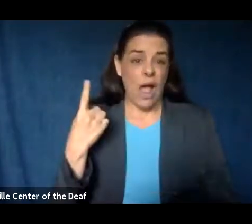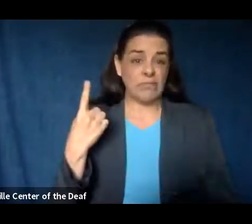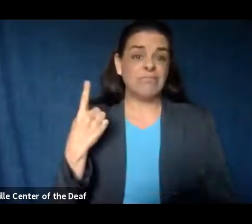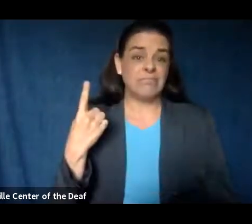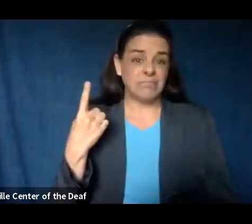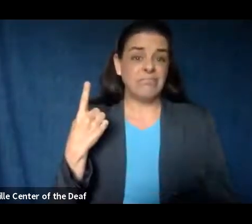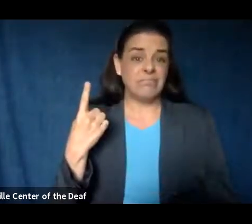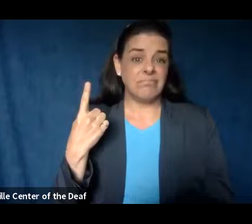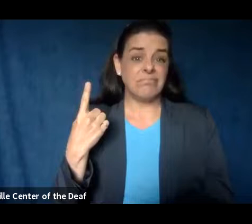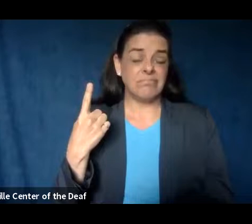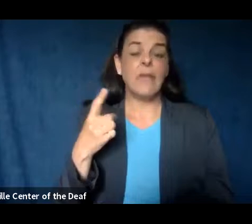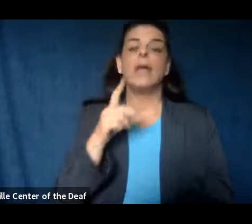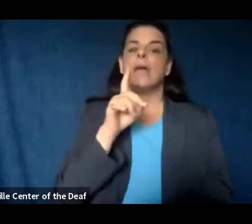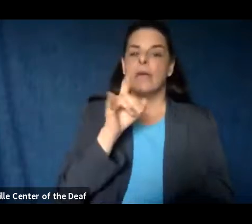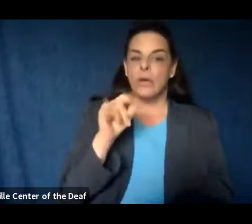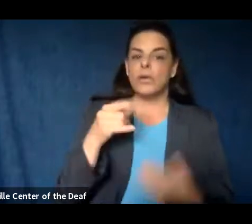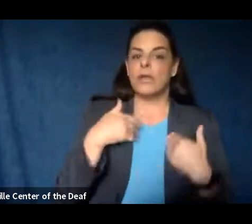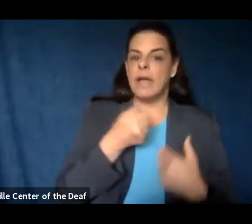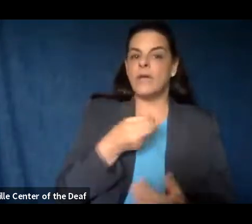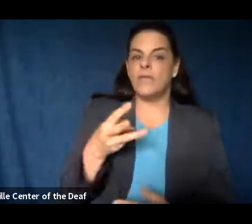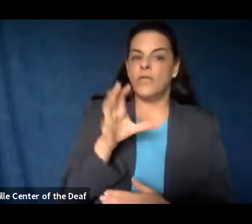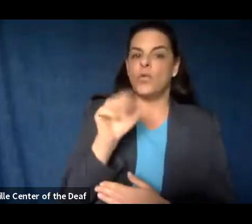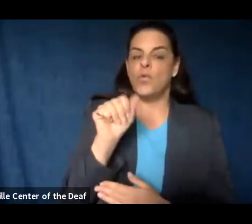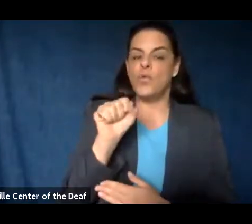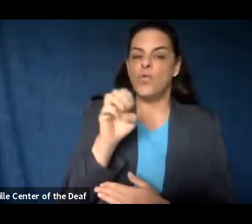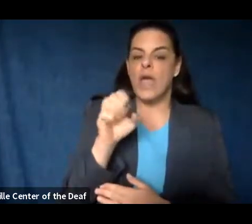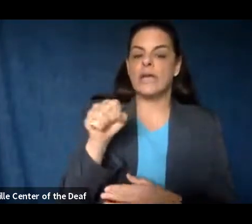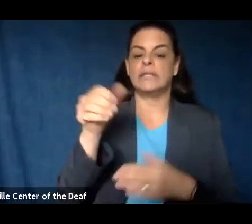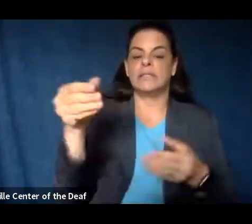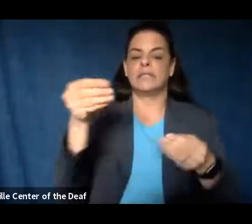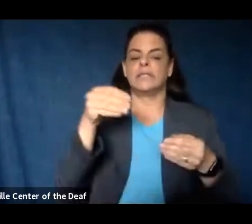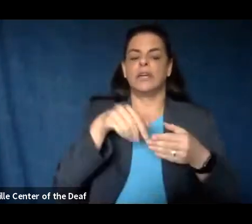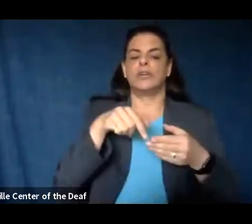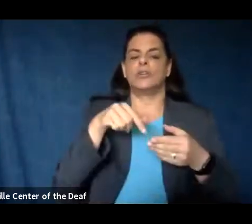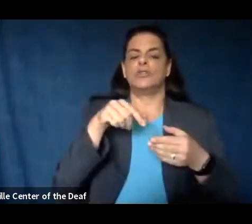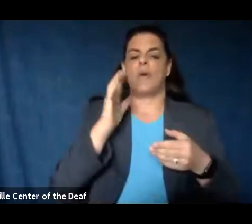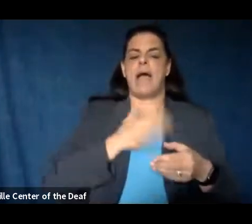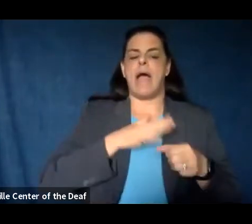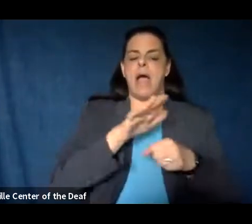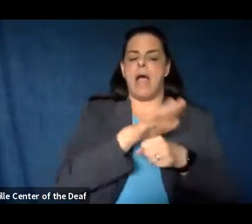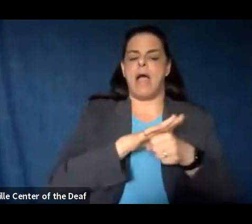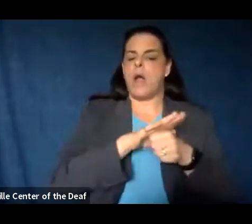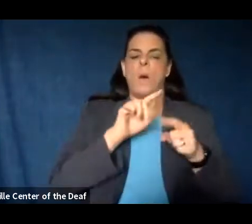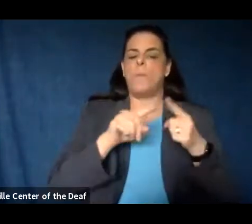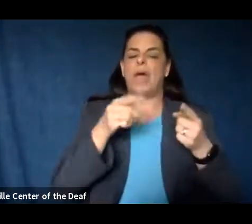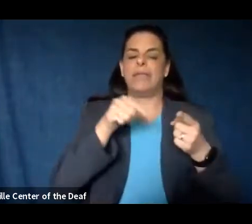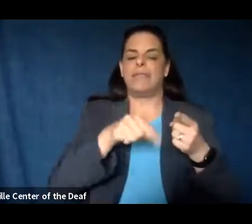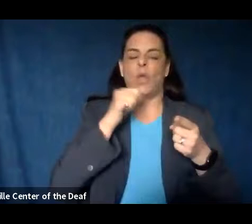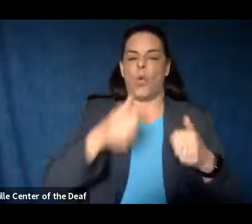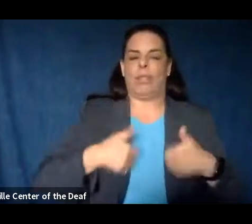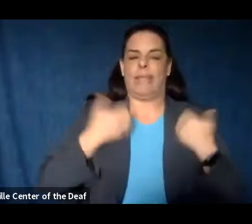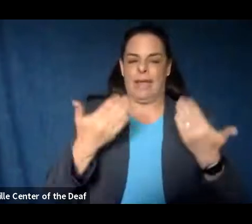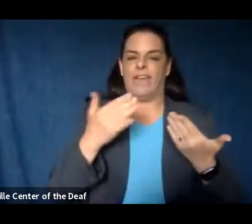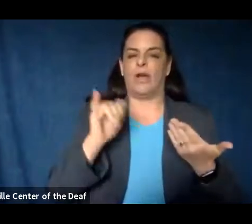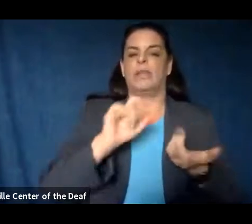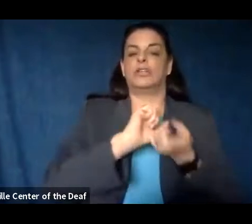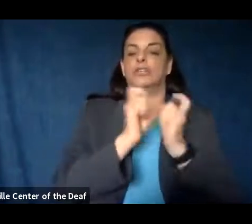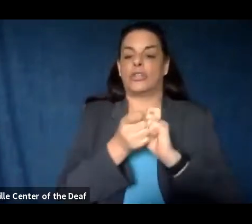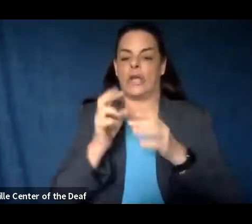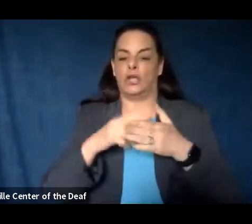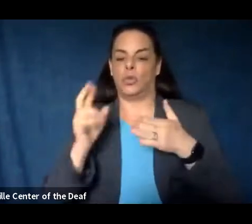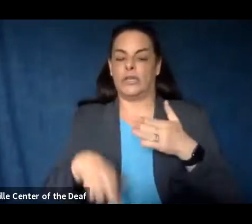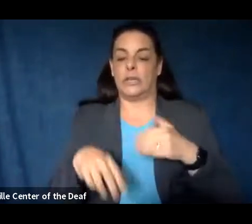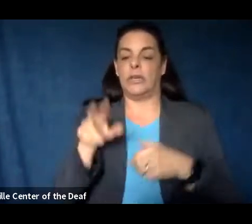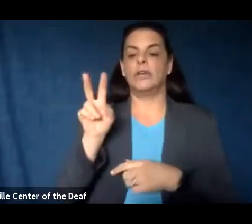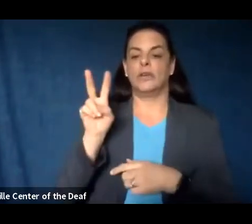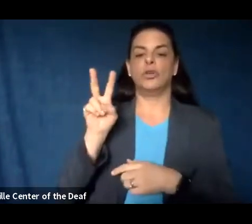few cases come into our jurisdiction in addition to that, but we transferred some out. So the net change results in